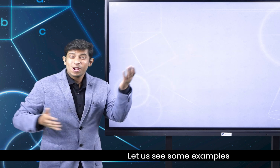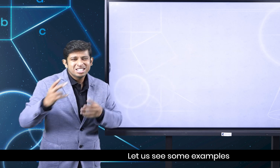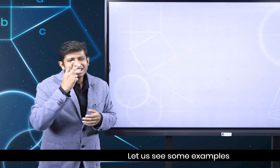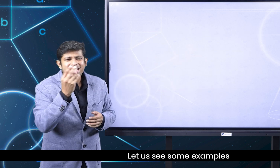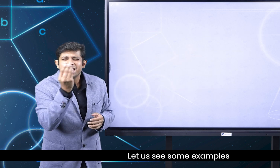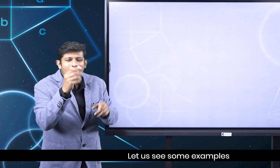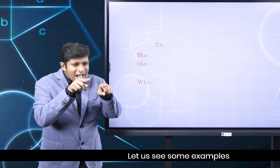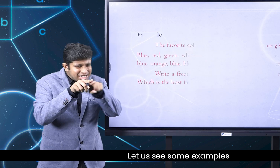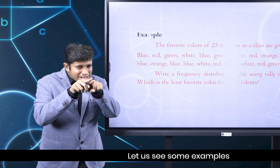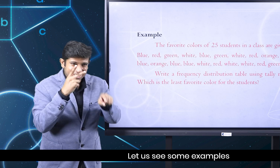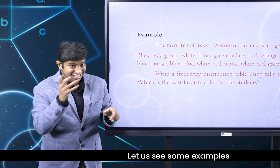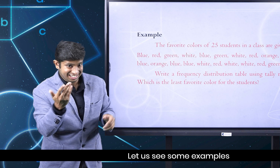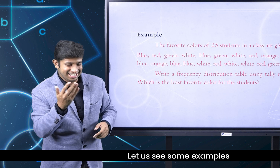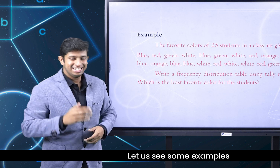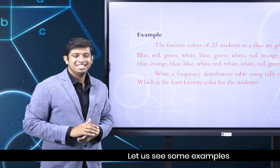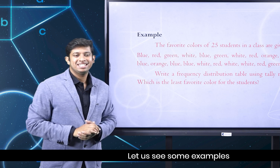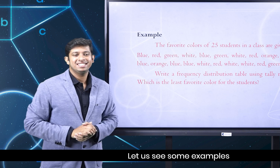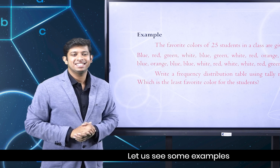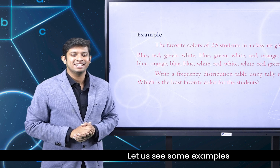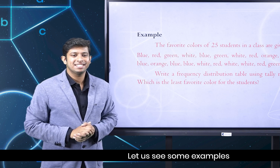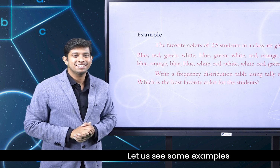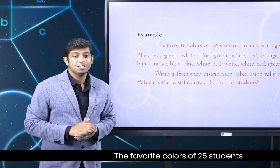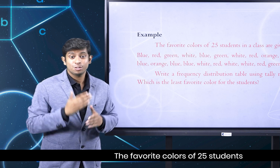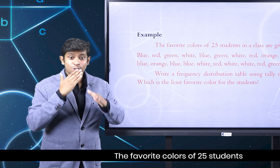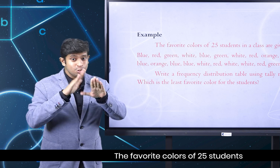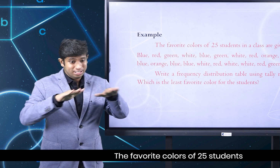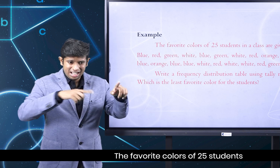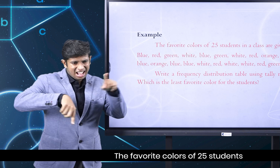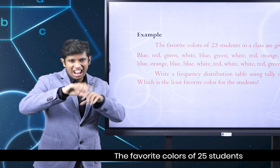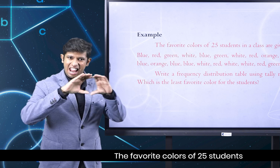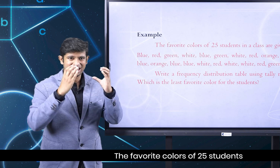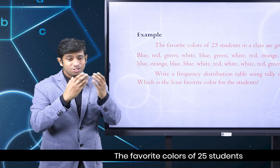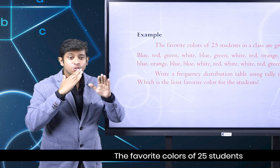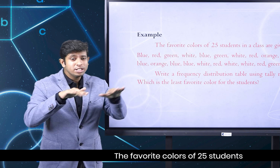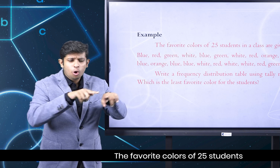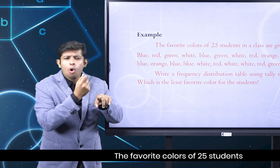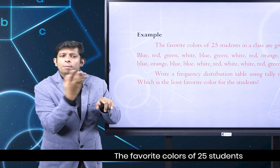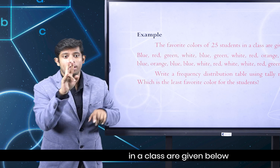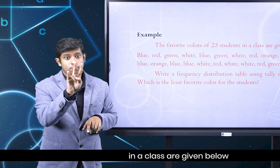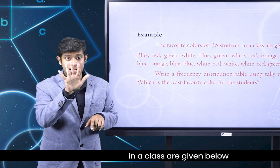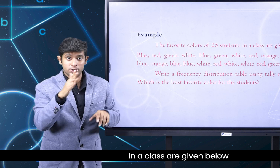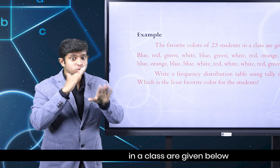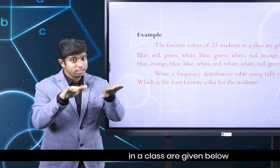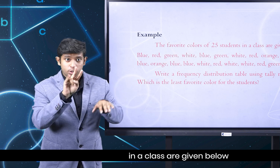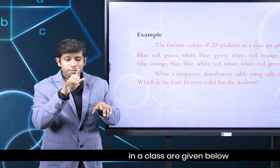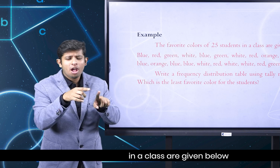Let us see some examples. The favorite color of 25 students in a class are given below.